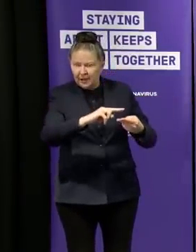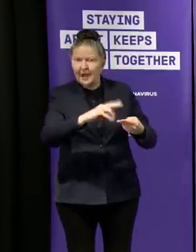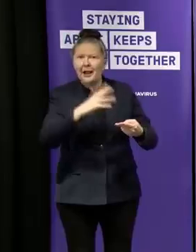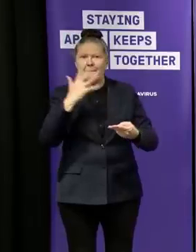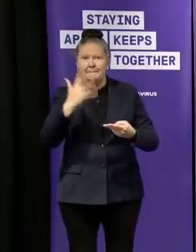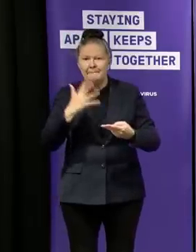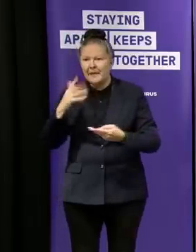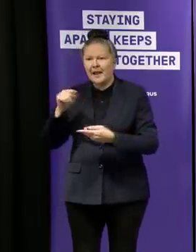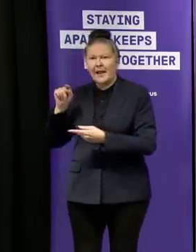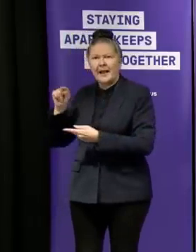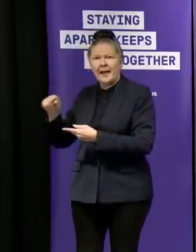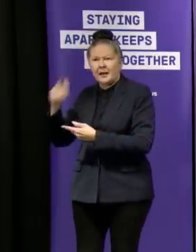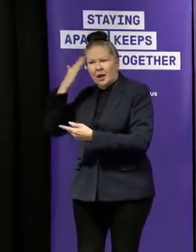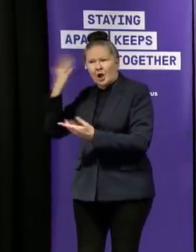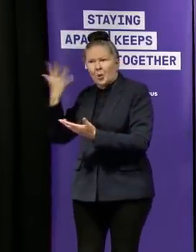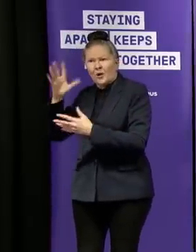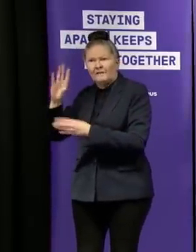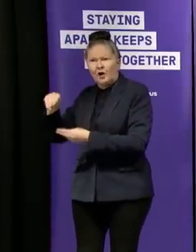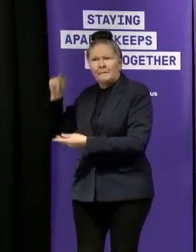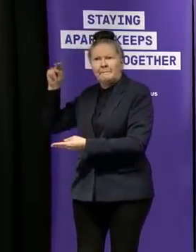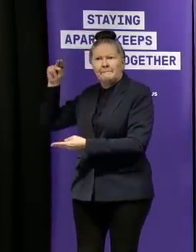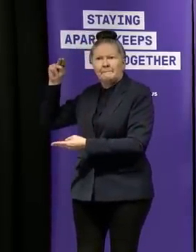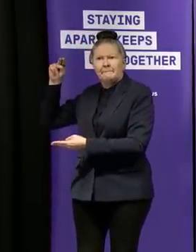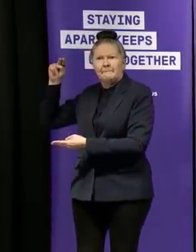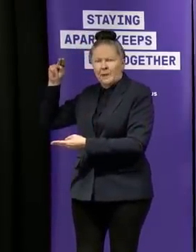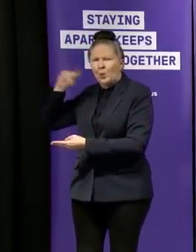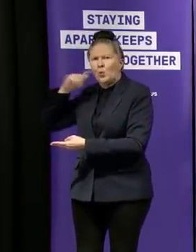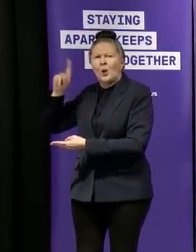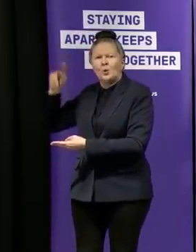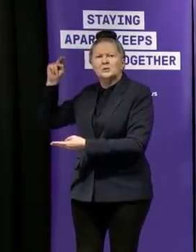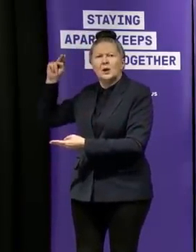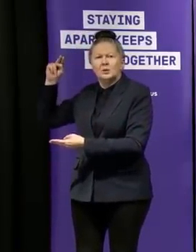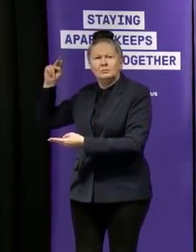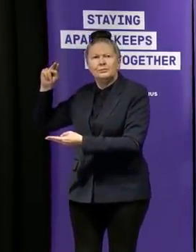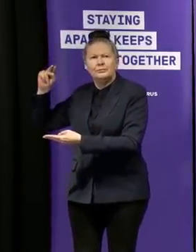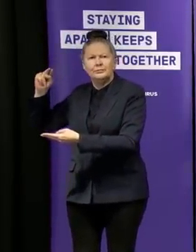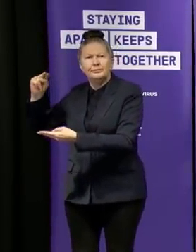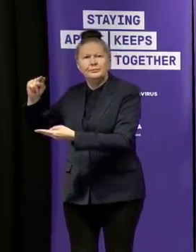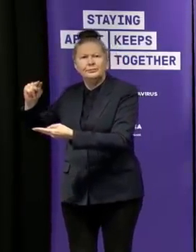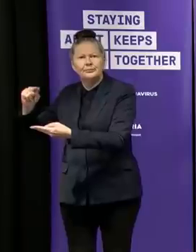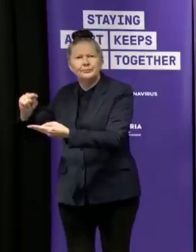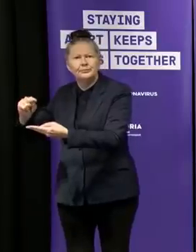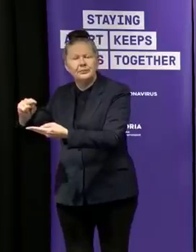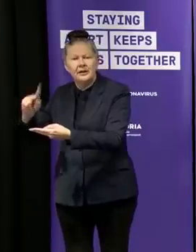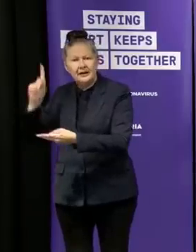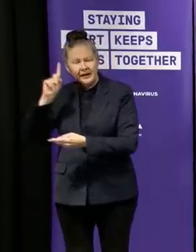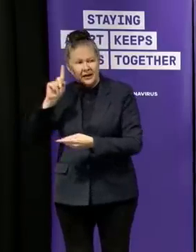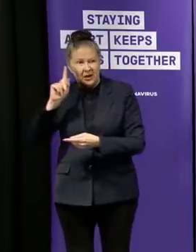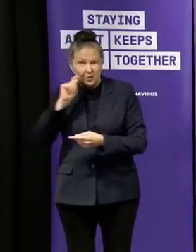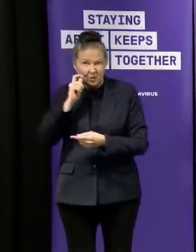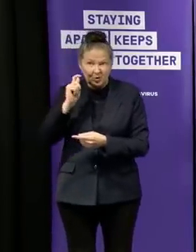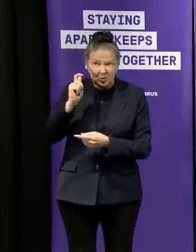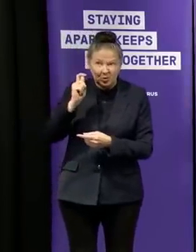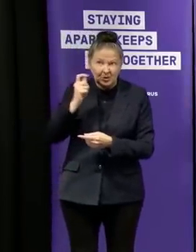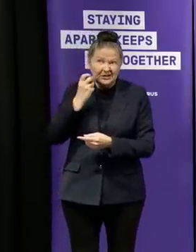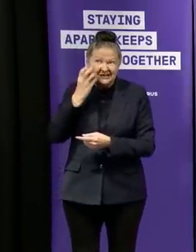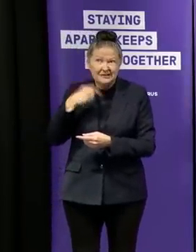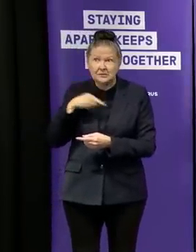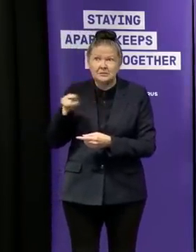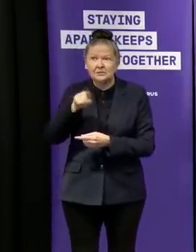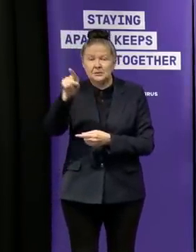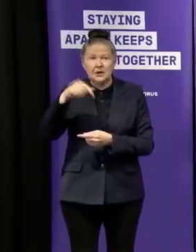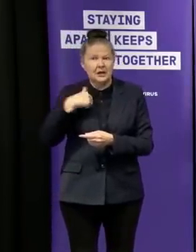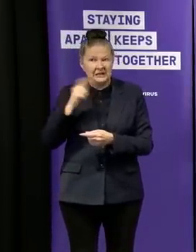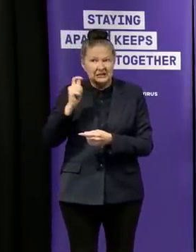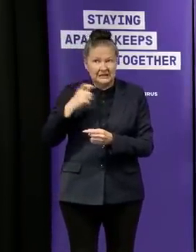in the community transmission cases as well, or the mystery cases. We've got a panel review in a few minutes. I'll need to